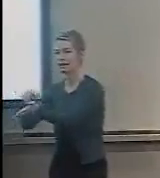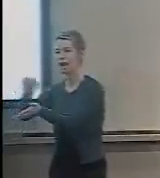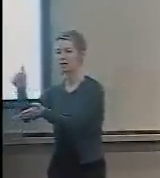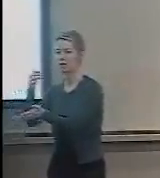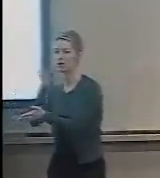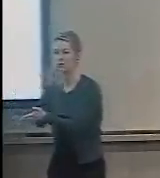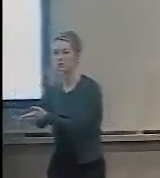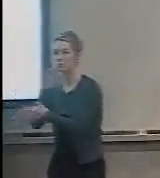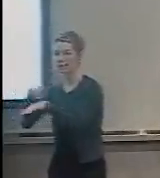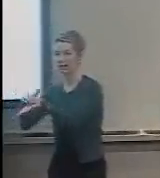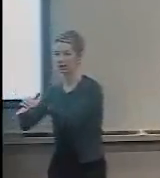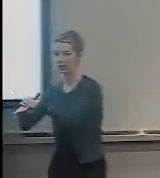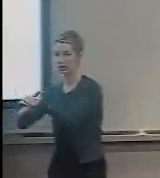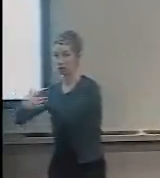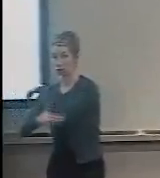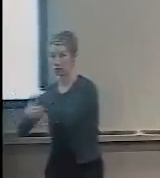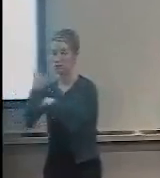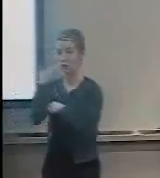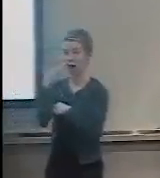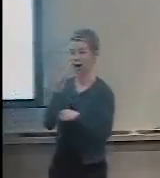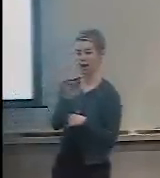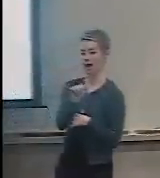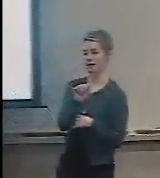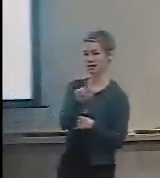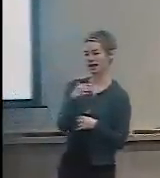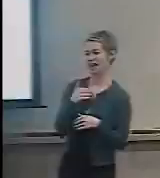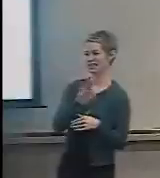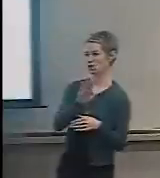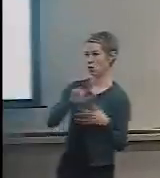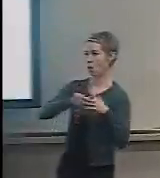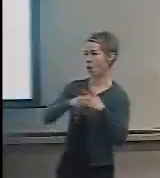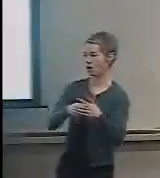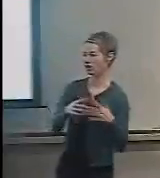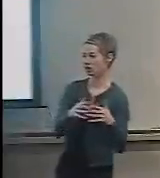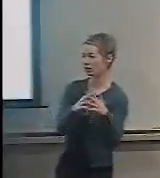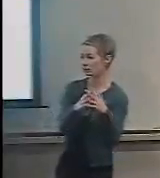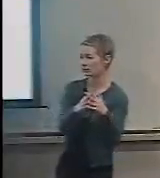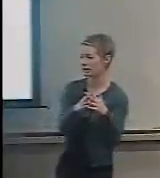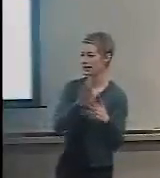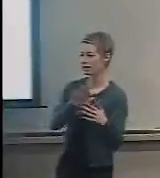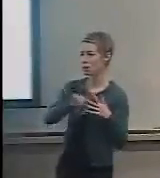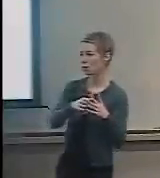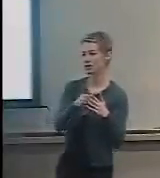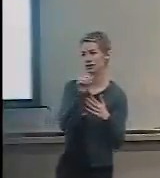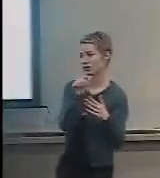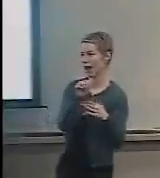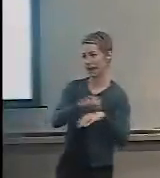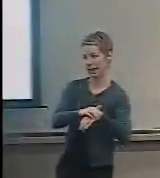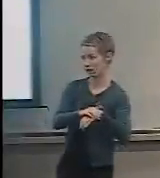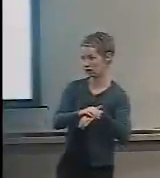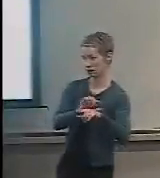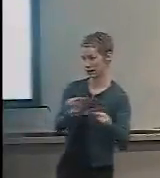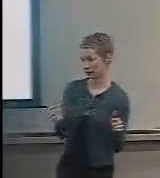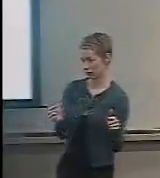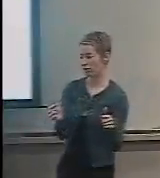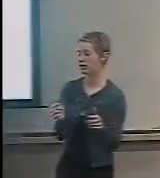English-speaking countries because American Sign Language has its own origins. Its origins are not English.